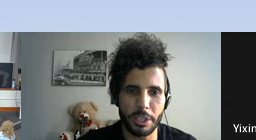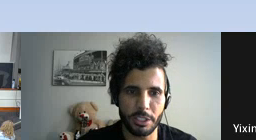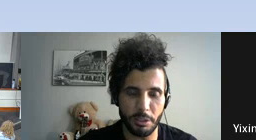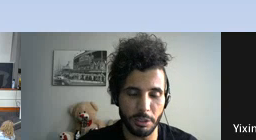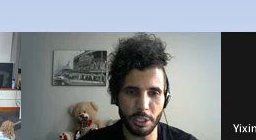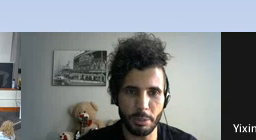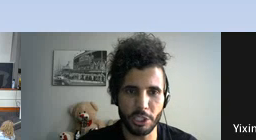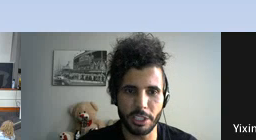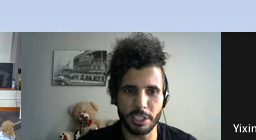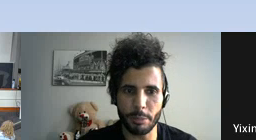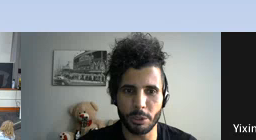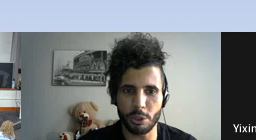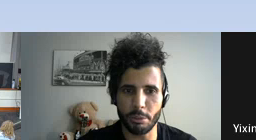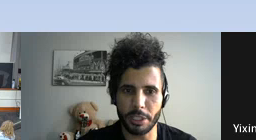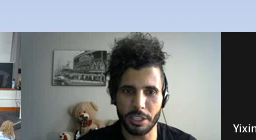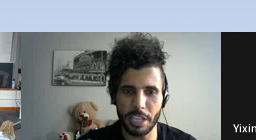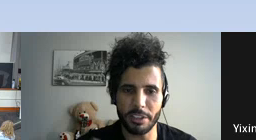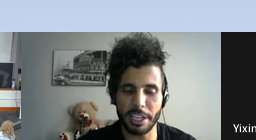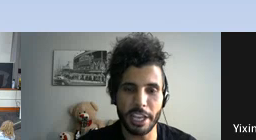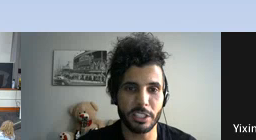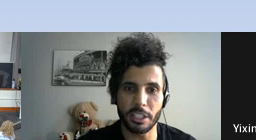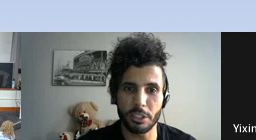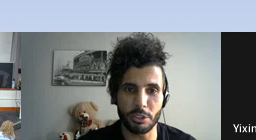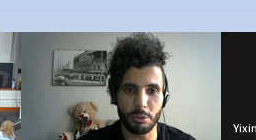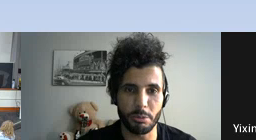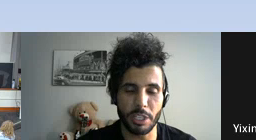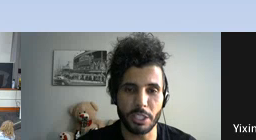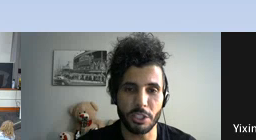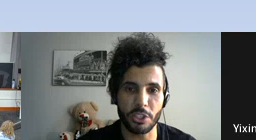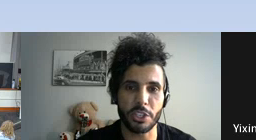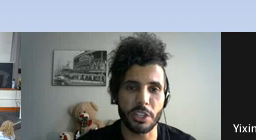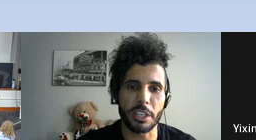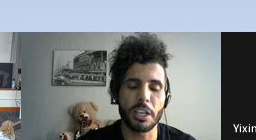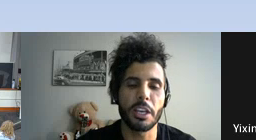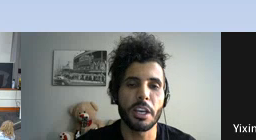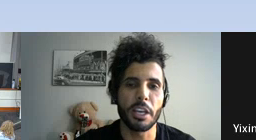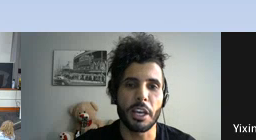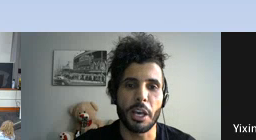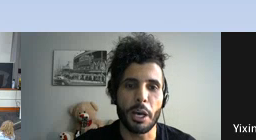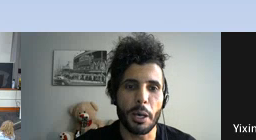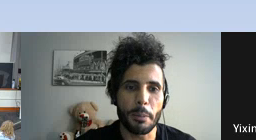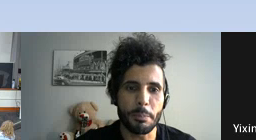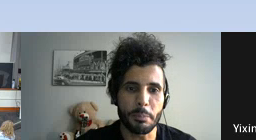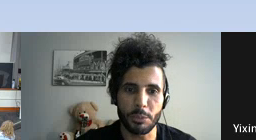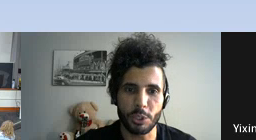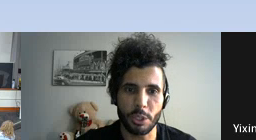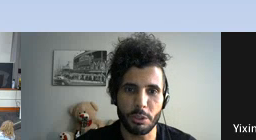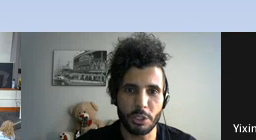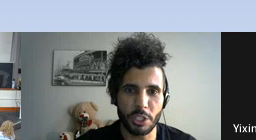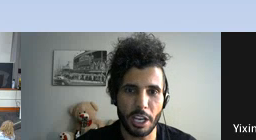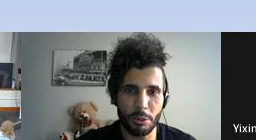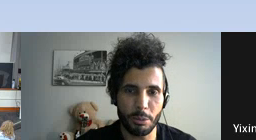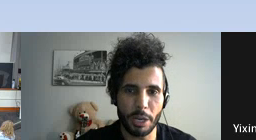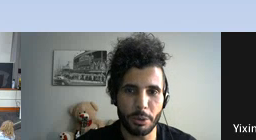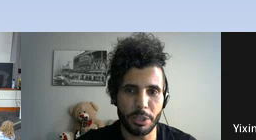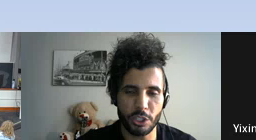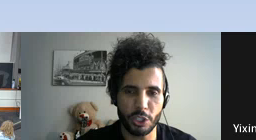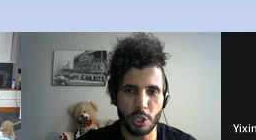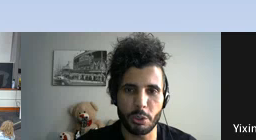raise, especially in example 2, because having an accident is a serious thing. So you see how the brow raise is